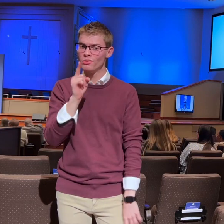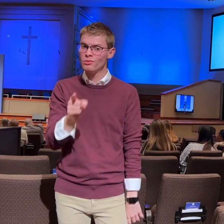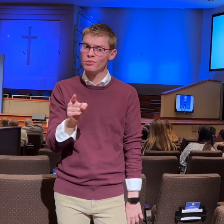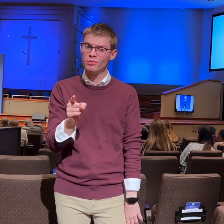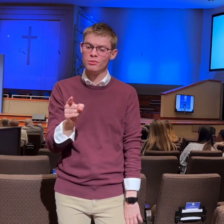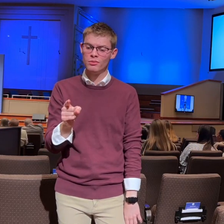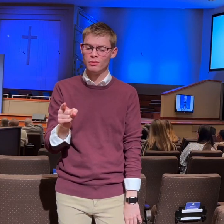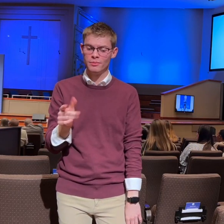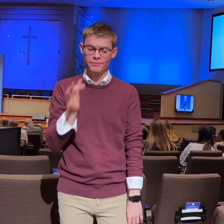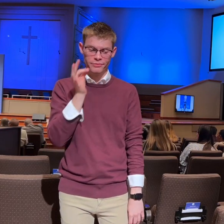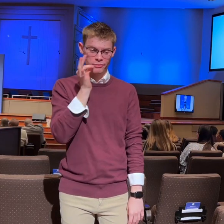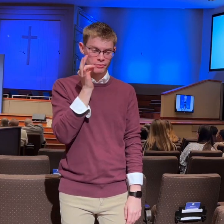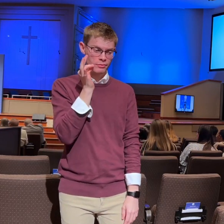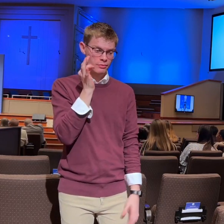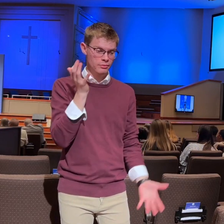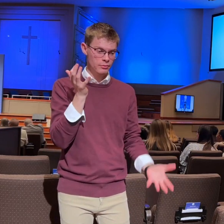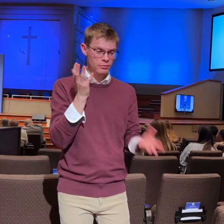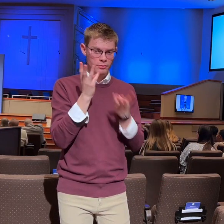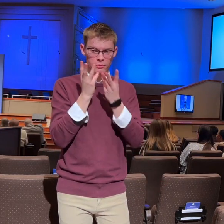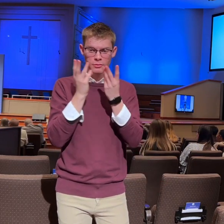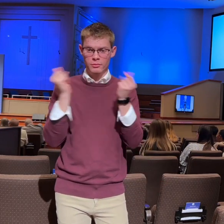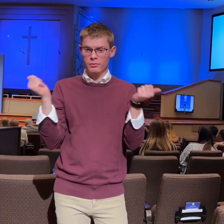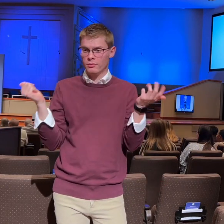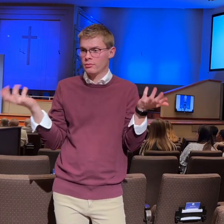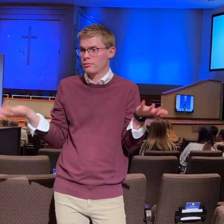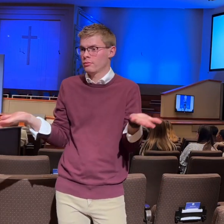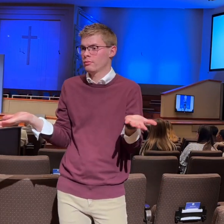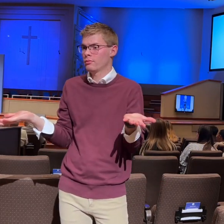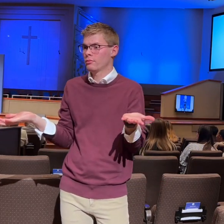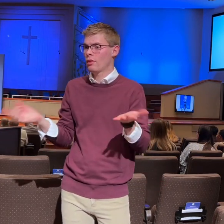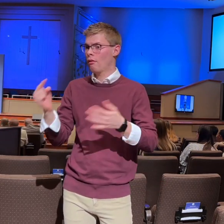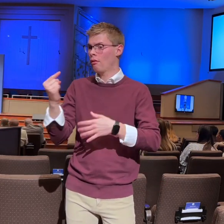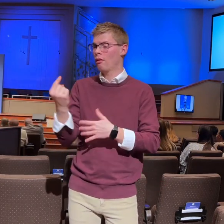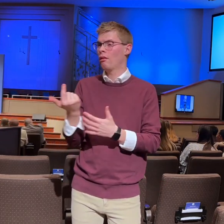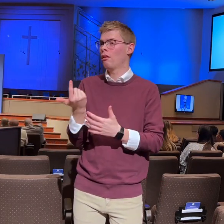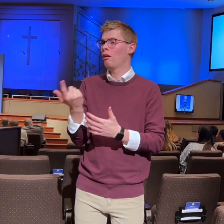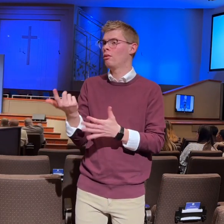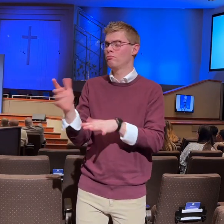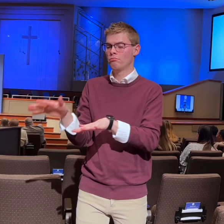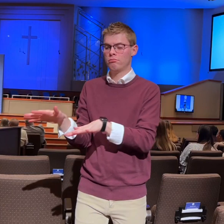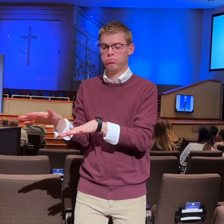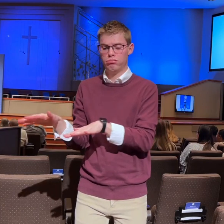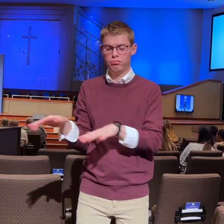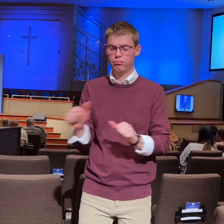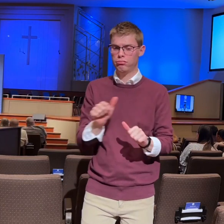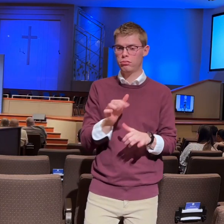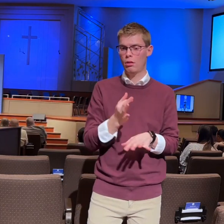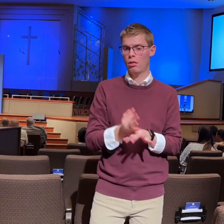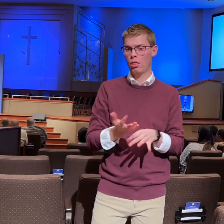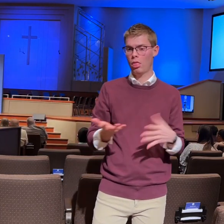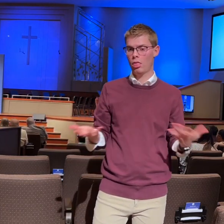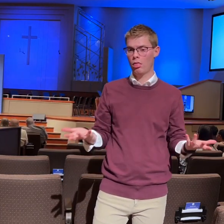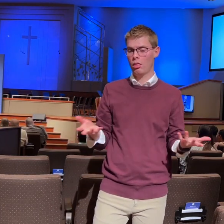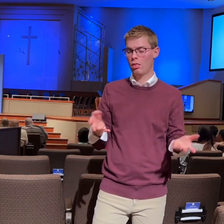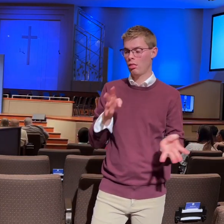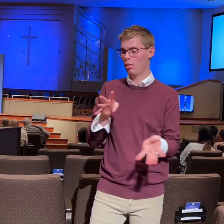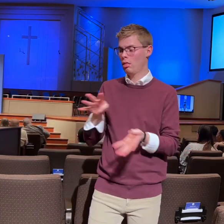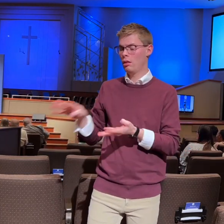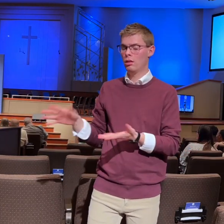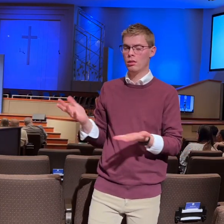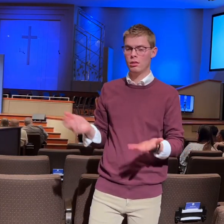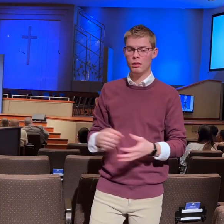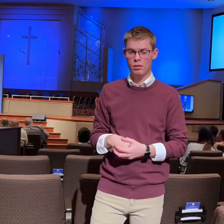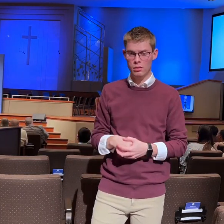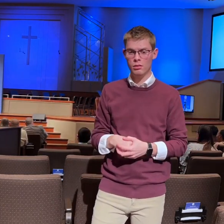times there's no fruit, there's no sign of that, that they have left the faith. The Bible says some will depart from the faith.